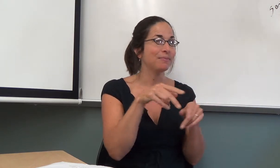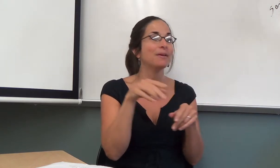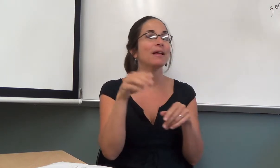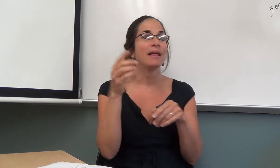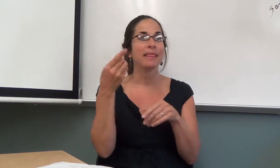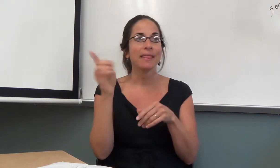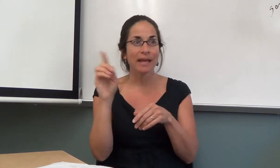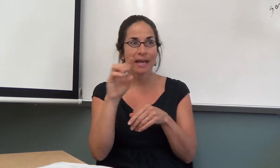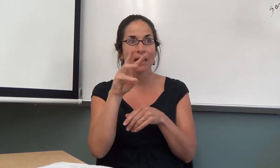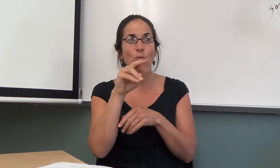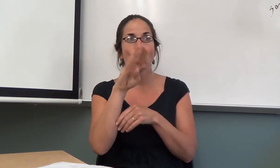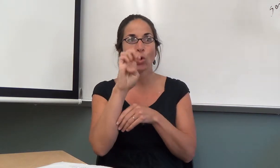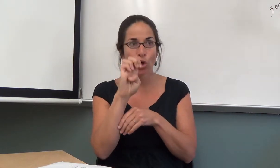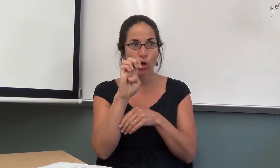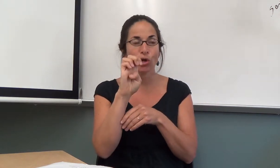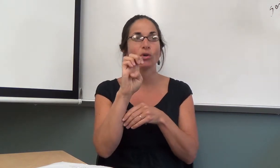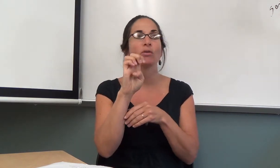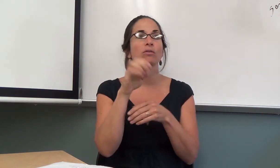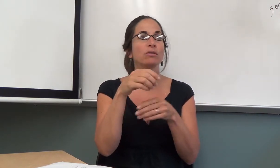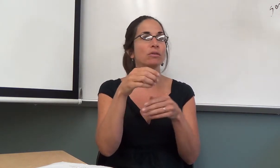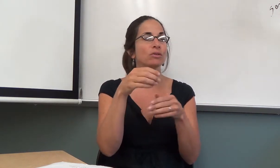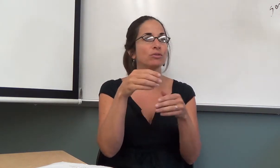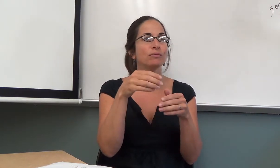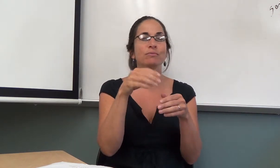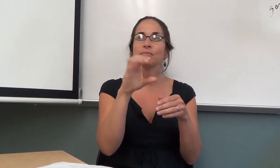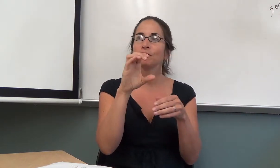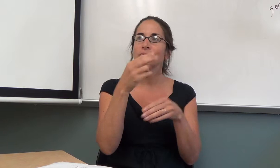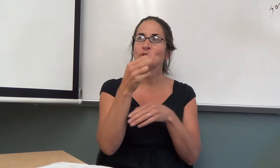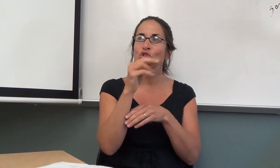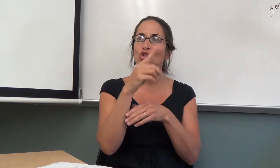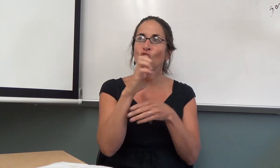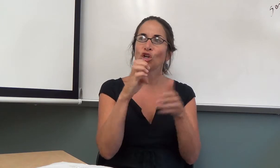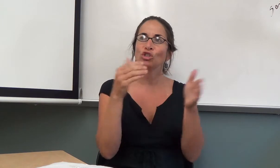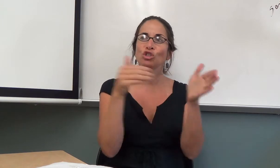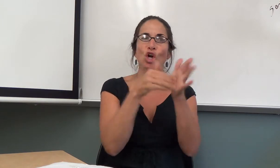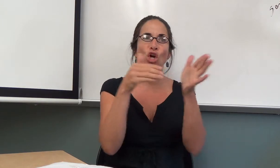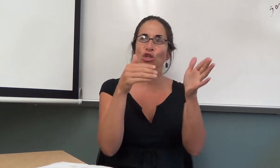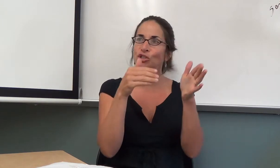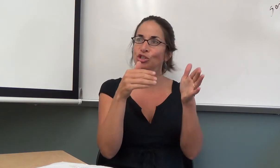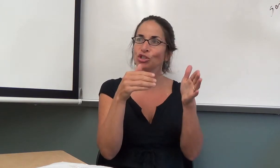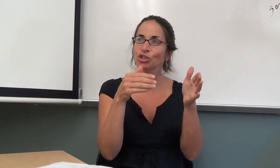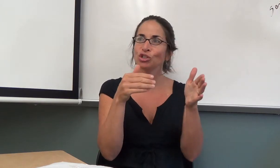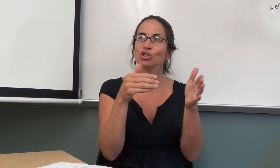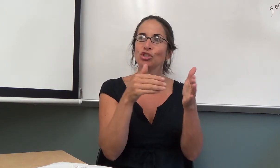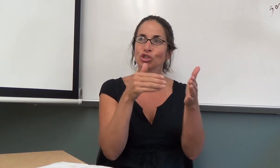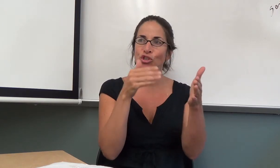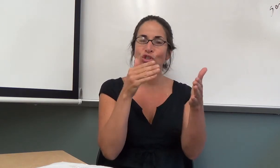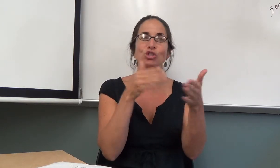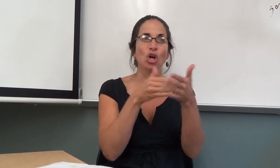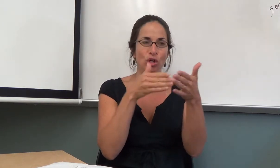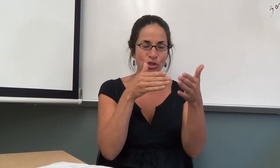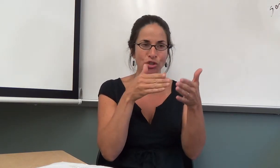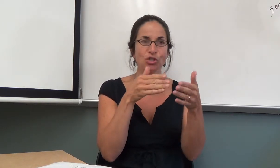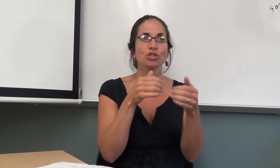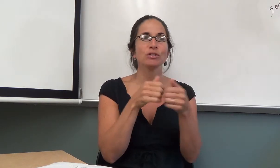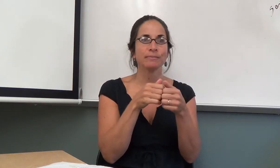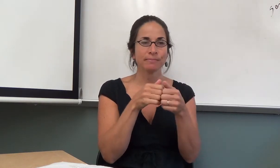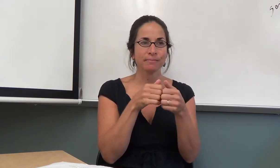charged. That means they were already charged. It's another verb, right? Nice. Okay, good. So you say it's another verb. So if I got 2 verbs in a row, I know that one of